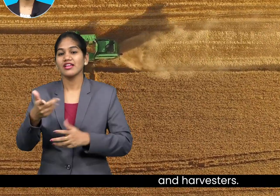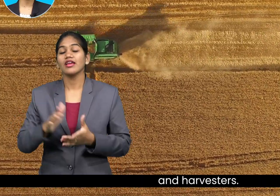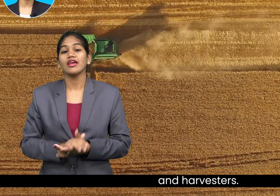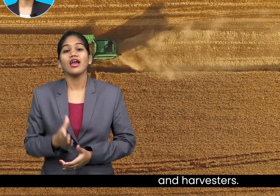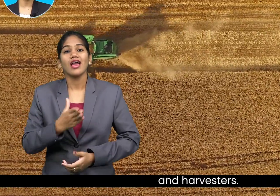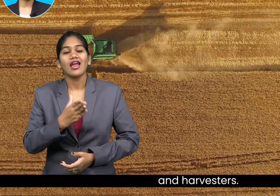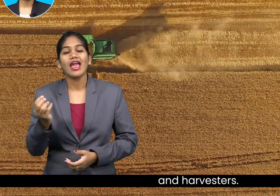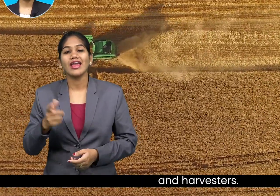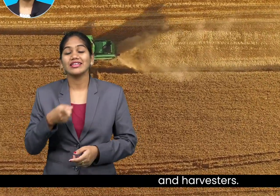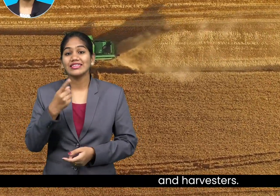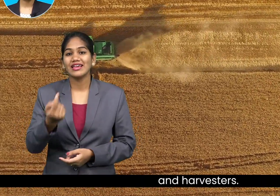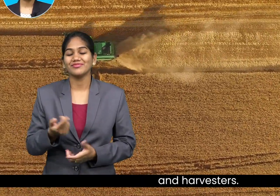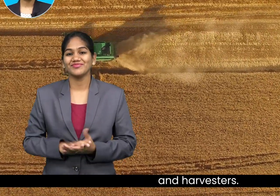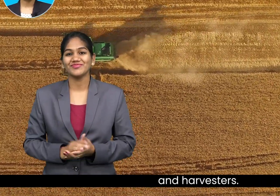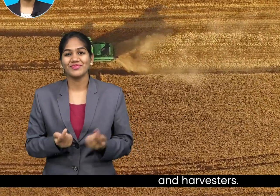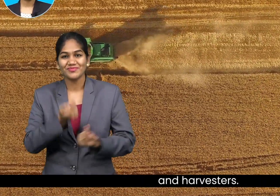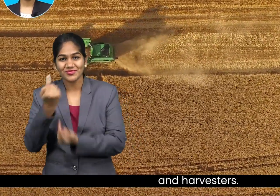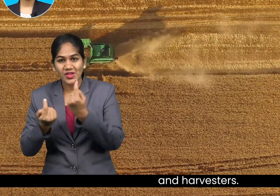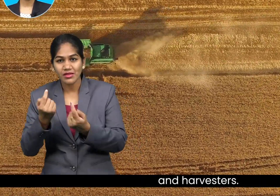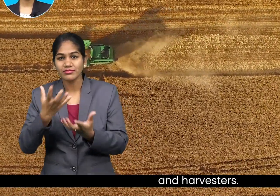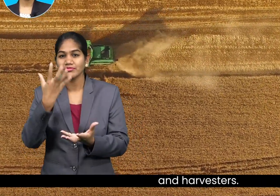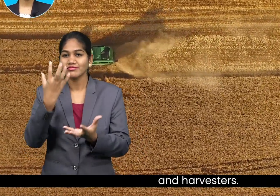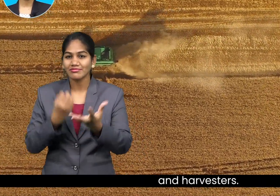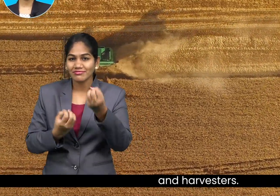and harvesters.